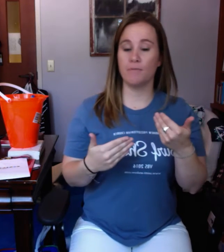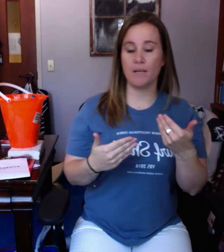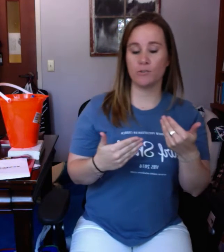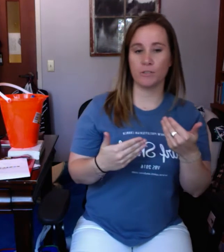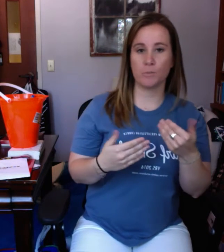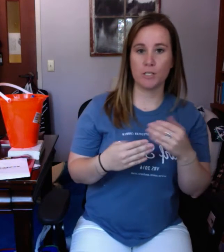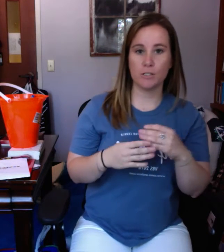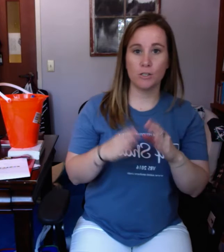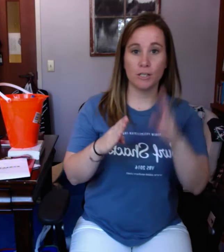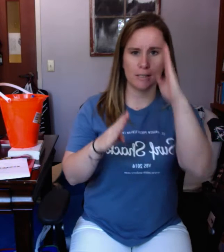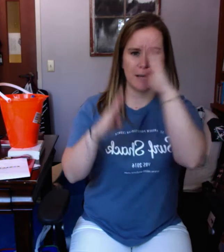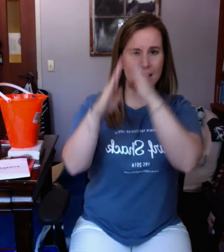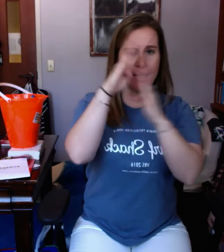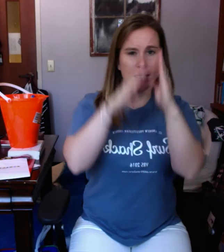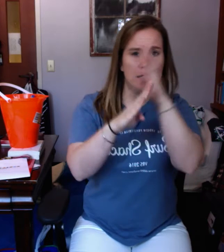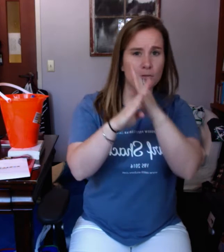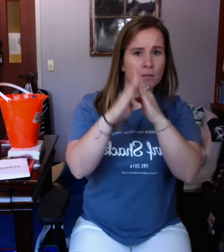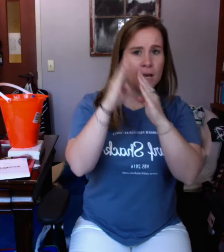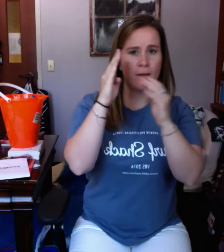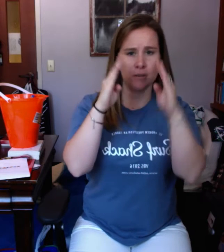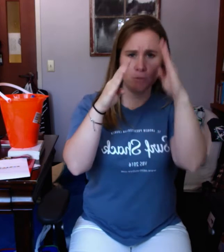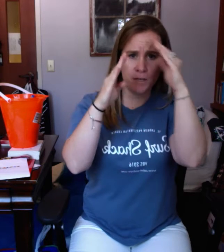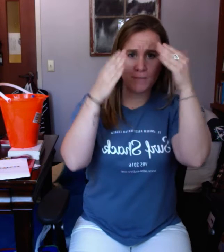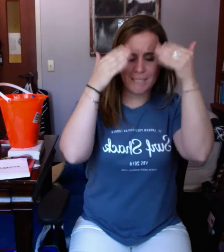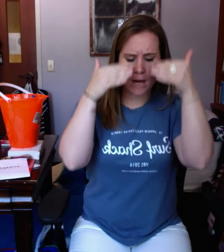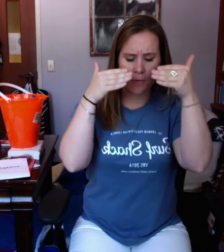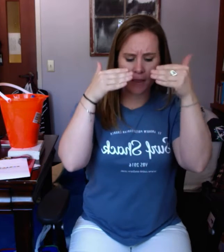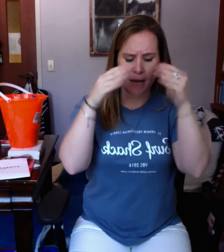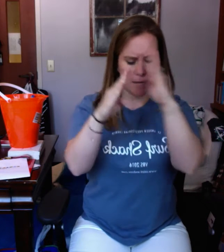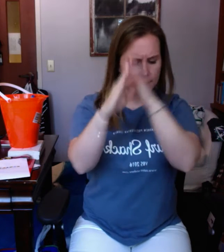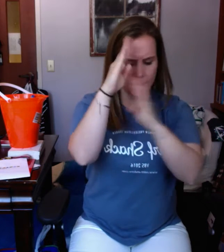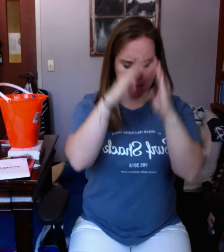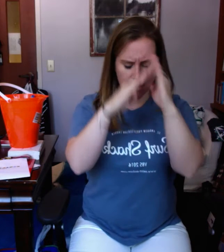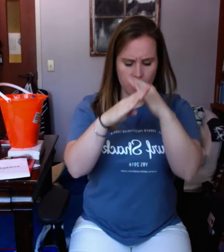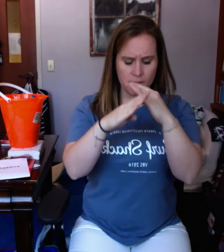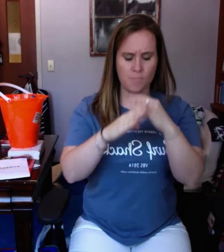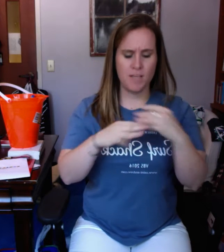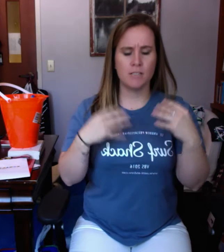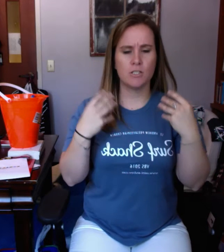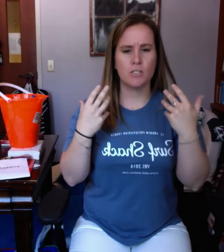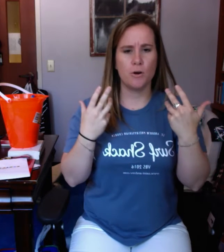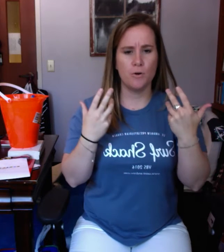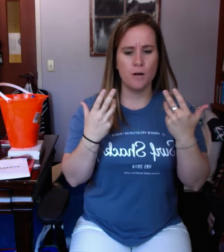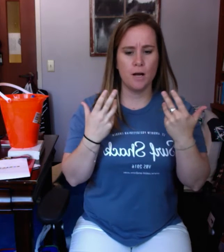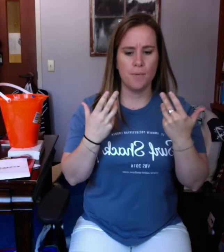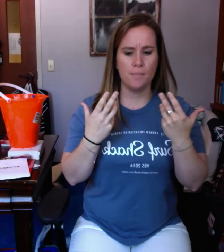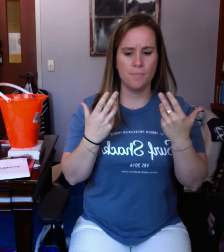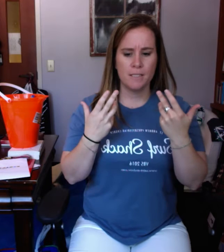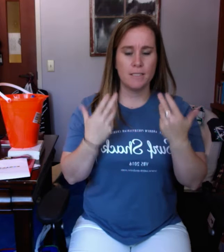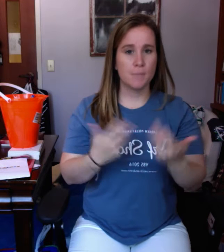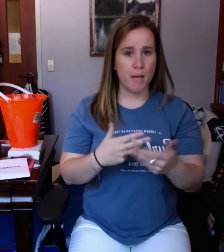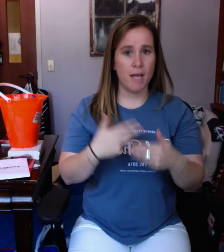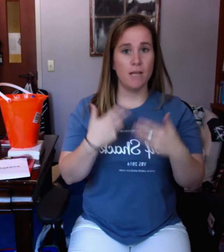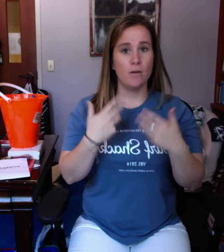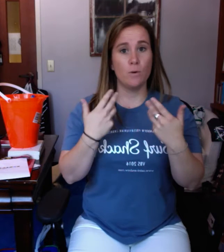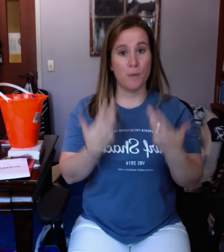facial expression. So you're going to say evil and have a little bit of a downward cast, something to show dismay or bad